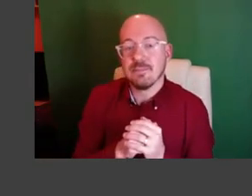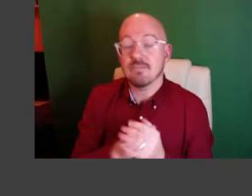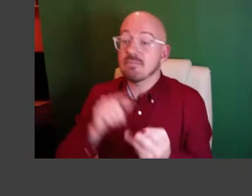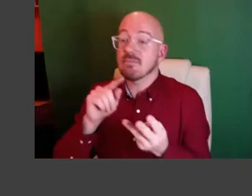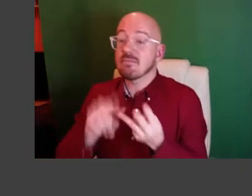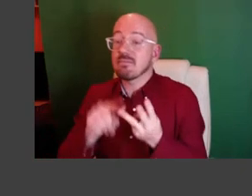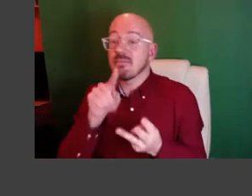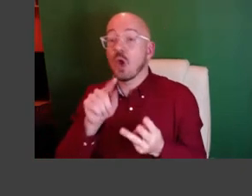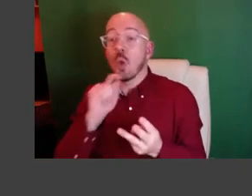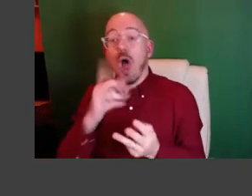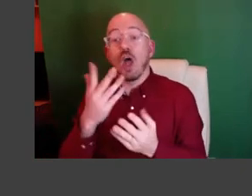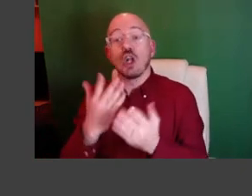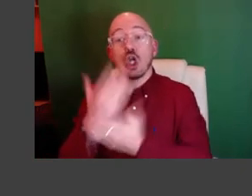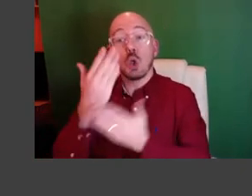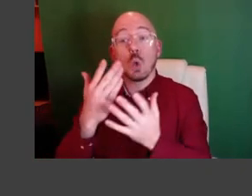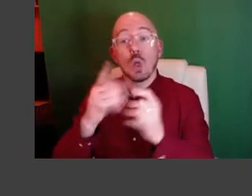plan.